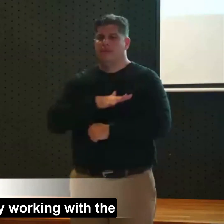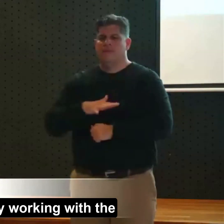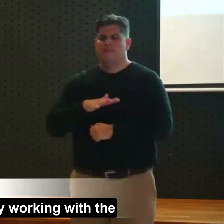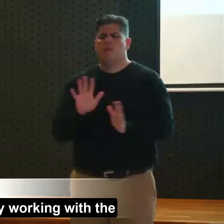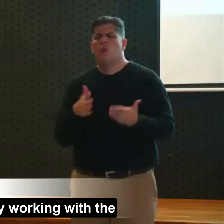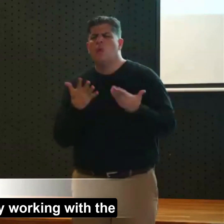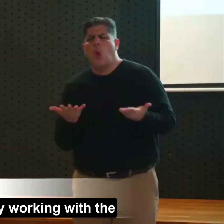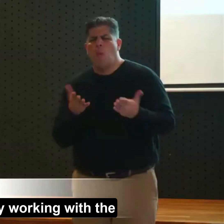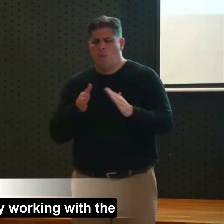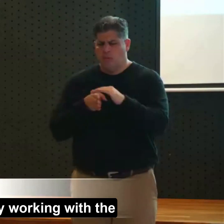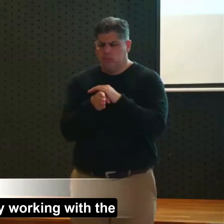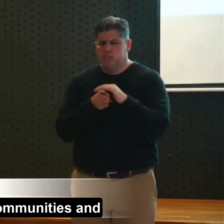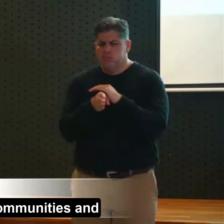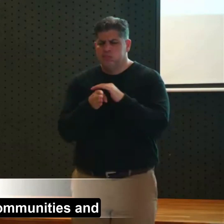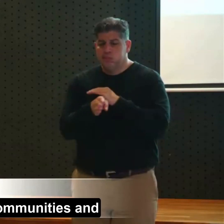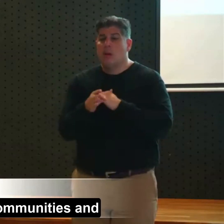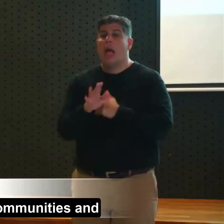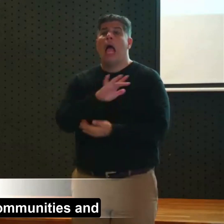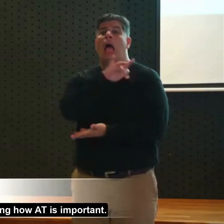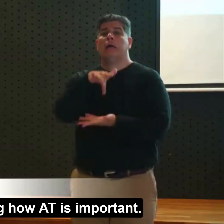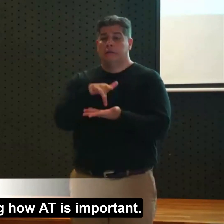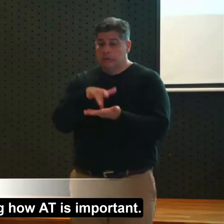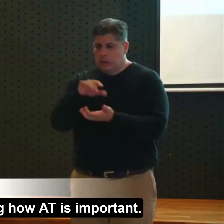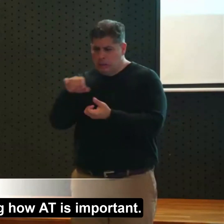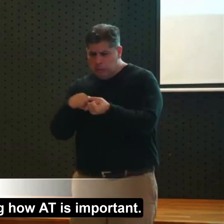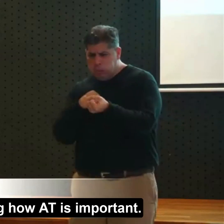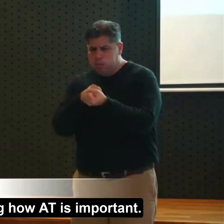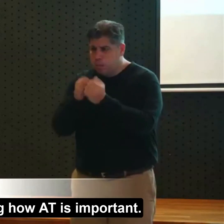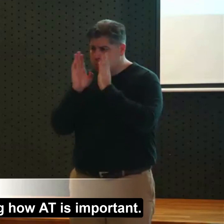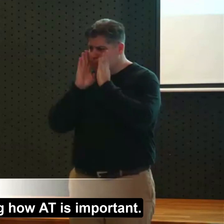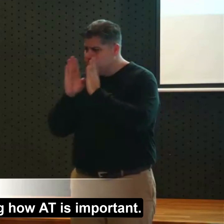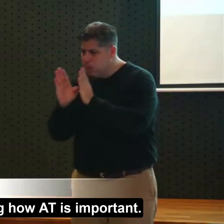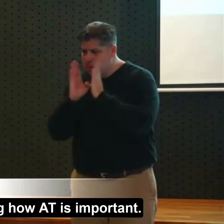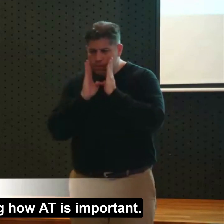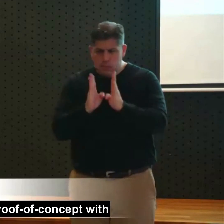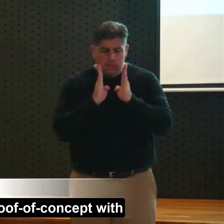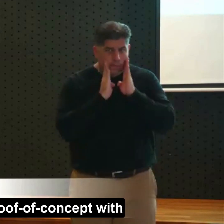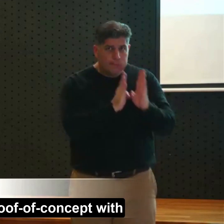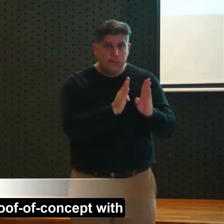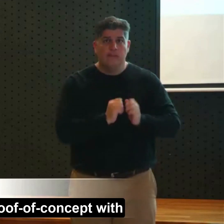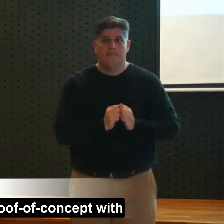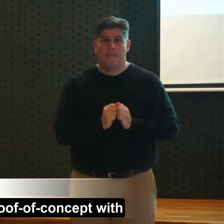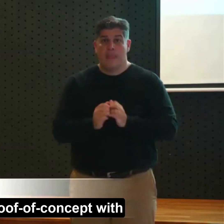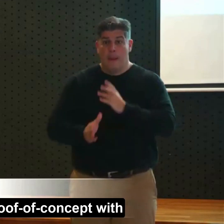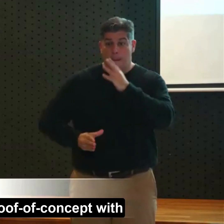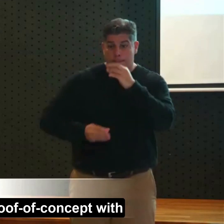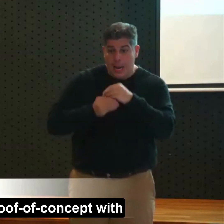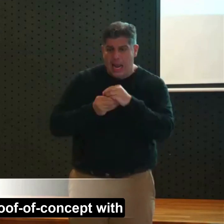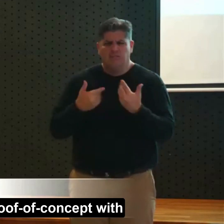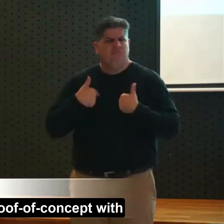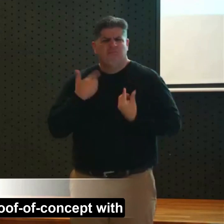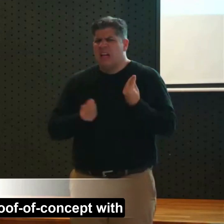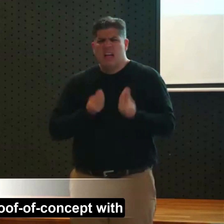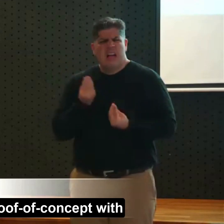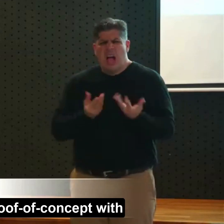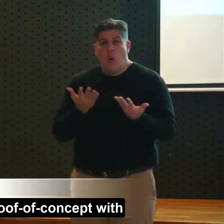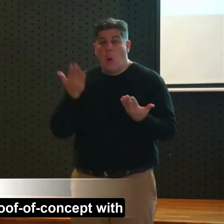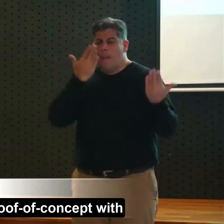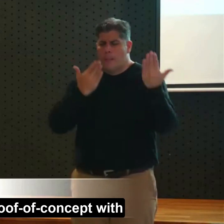working with the local communities and understanding how AT is important. We